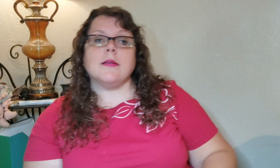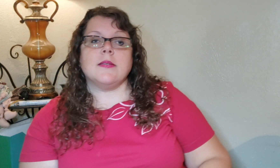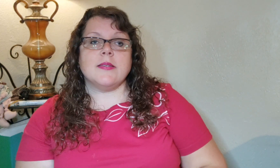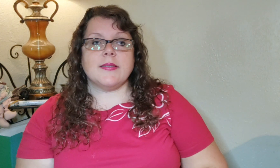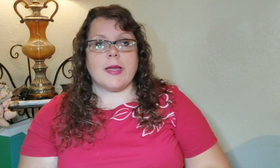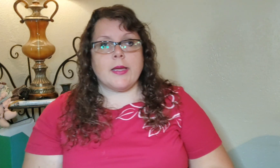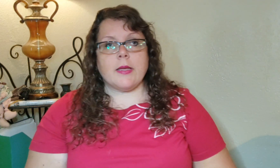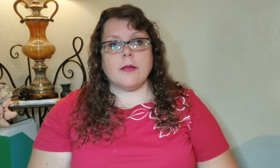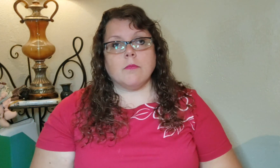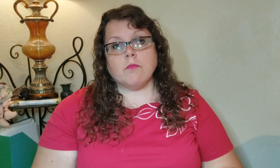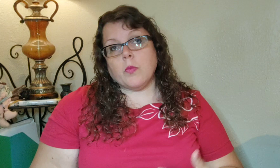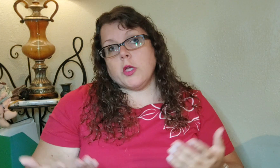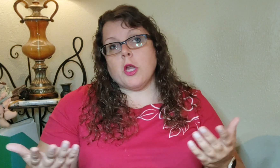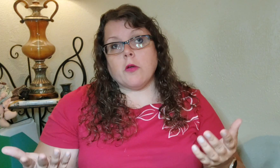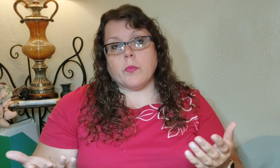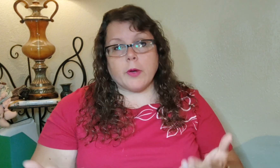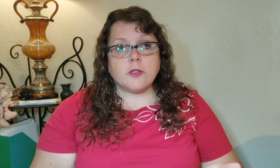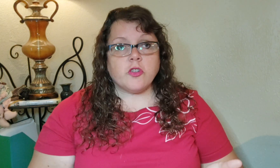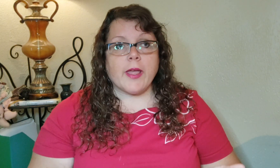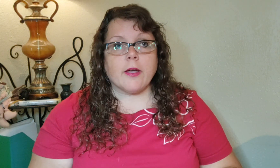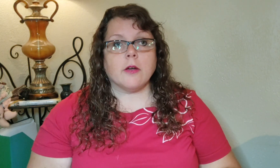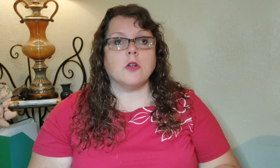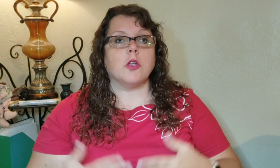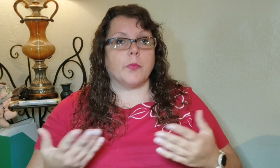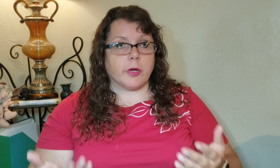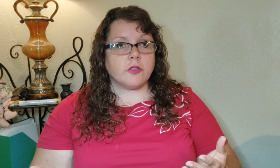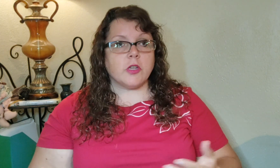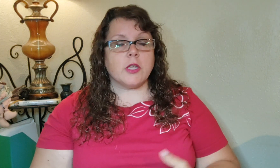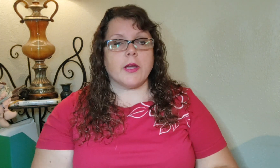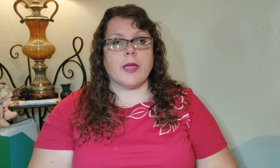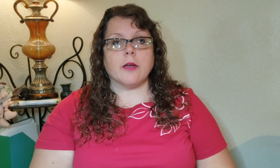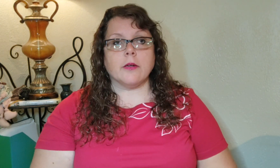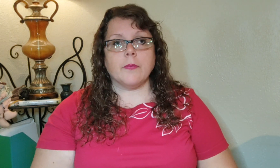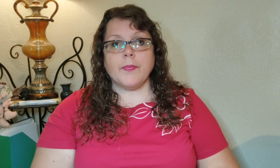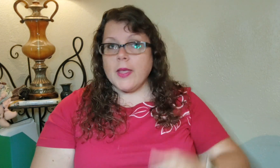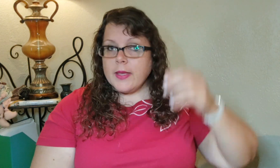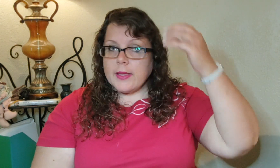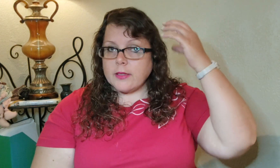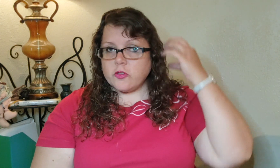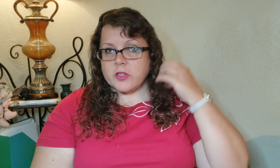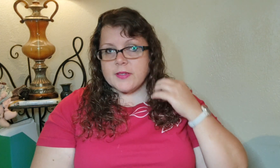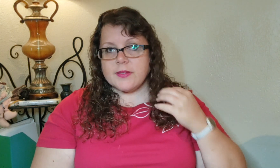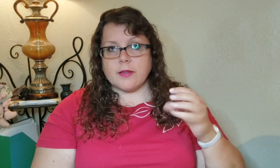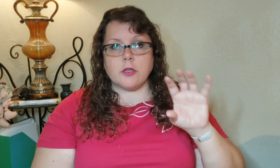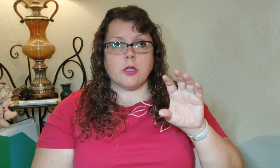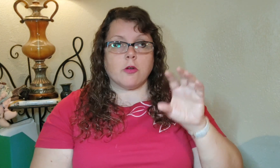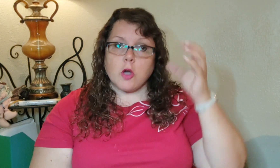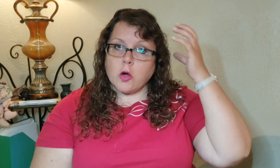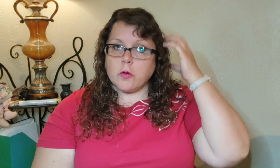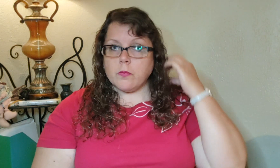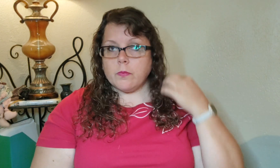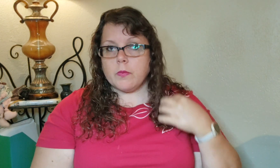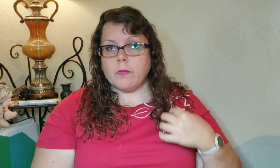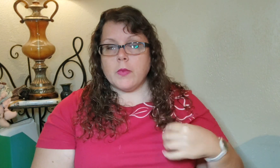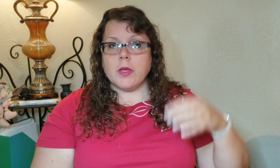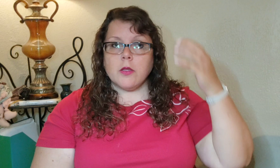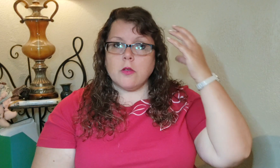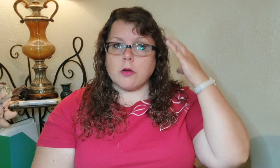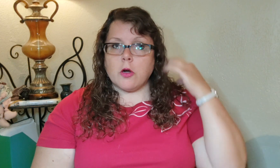And to say, you know, brush hair, or you're brushing your hair, it's just, you know, comb, you're